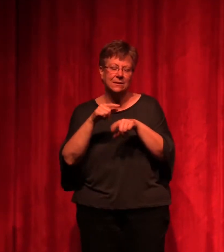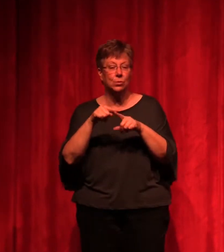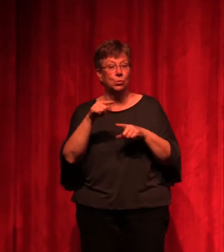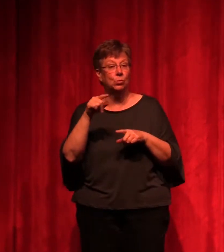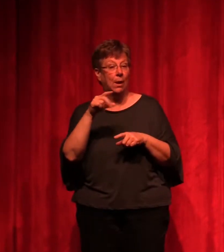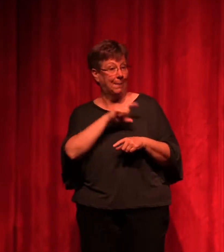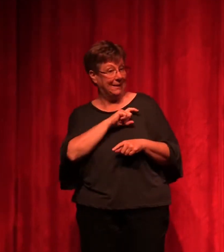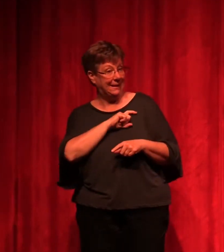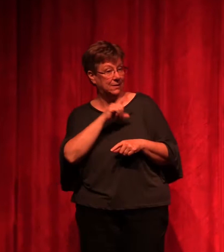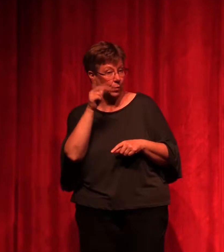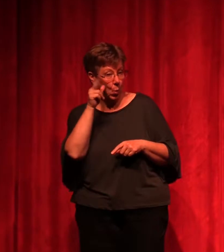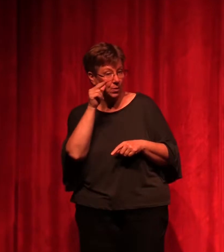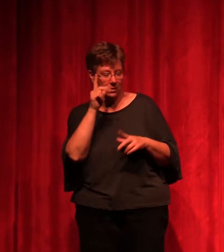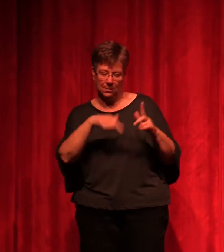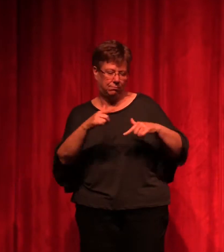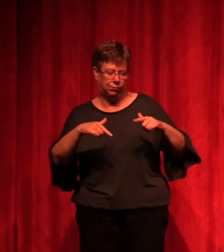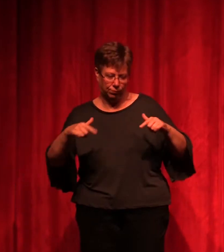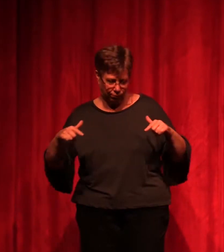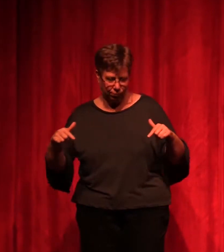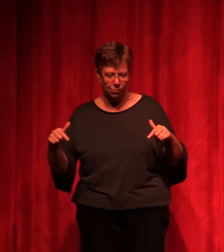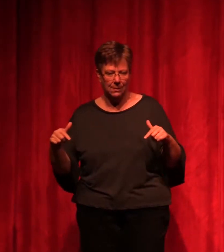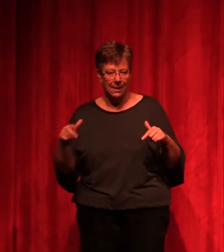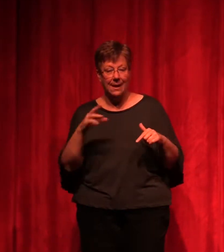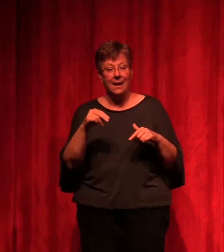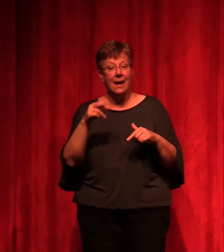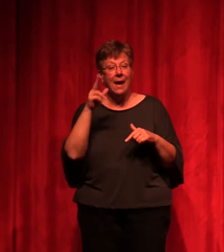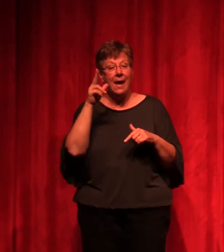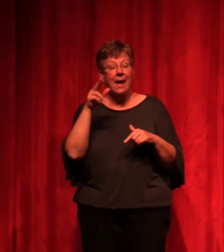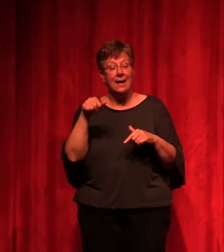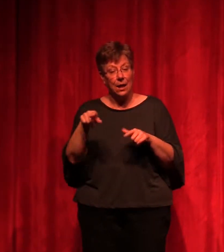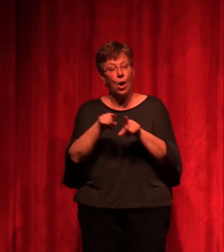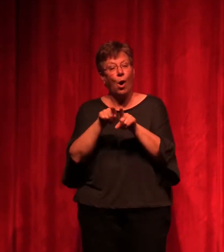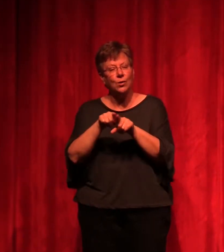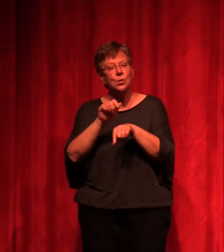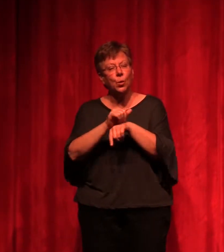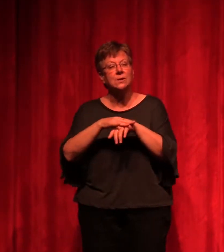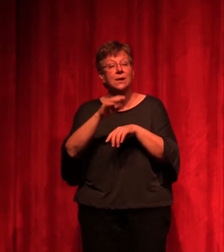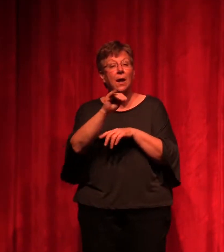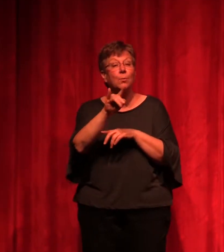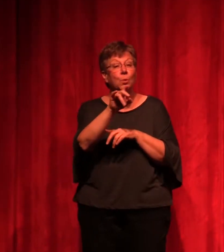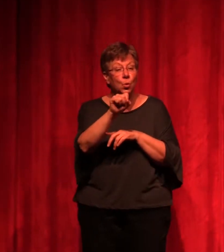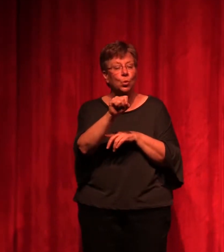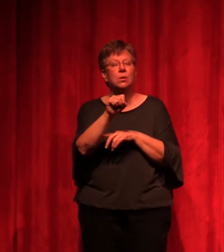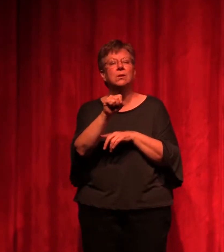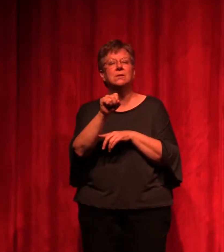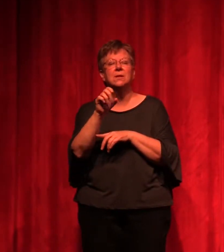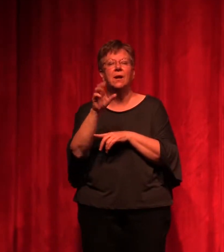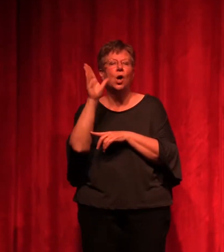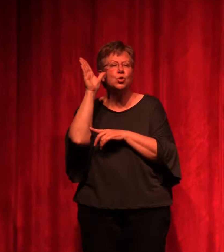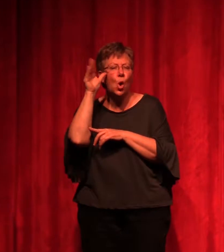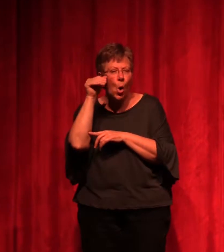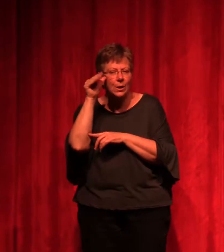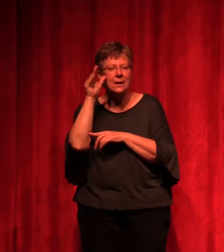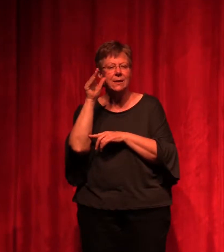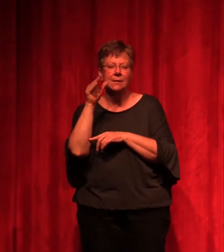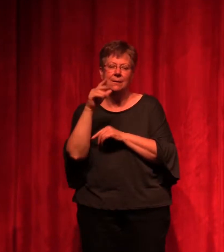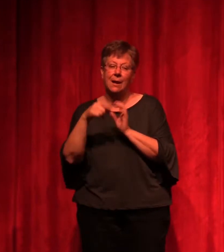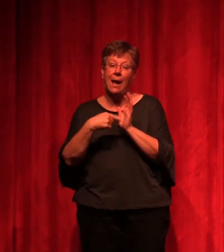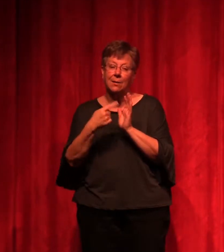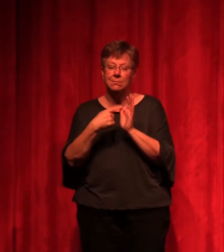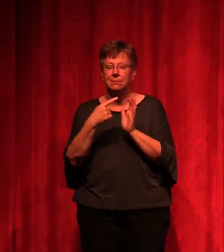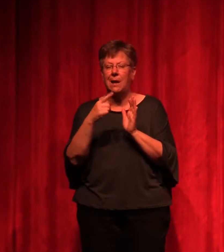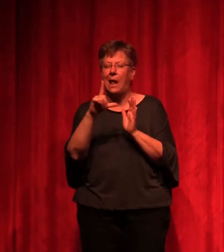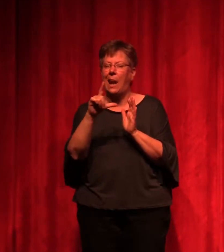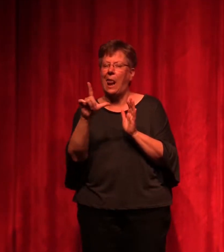horses. In addition to horses, he regularly works on mules, donkeys and burros, and the occasional llama,